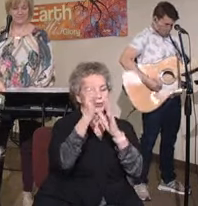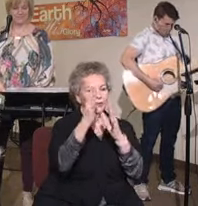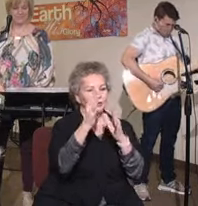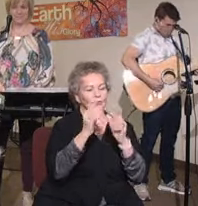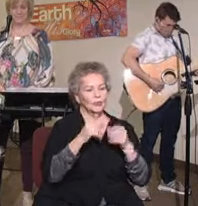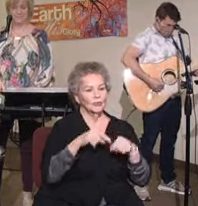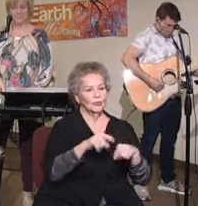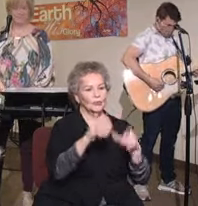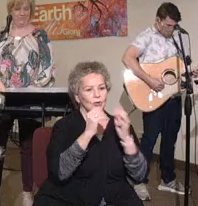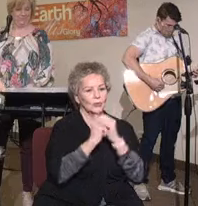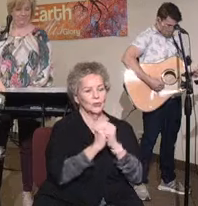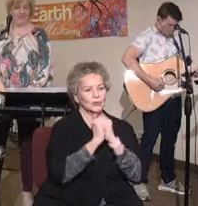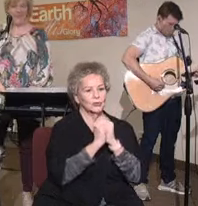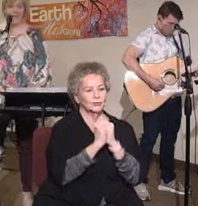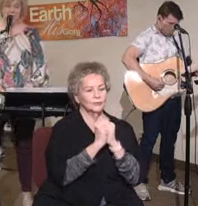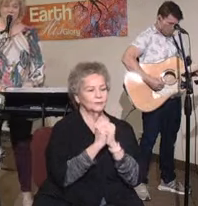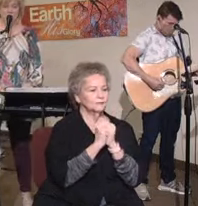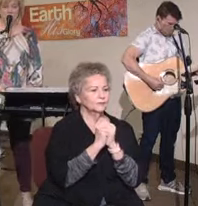stand together.